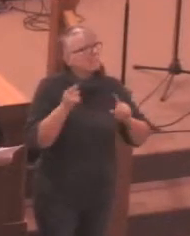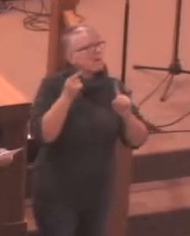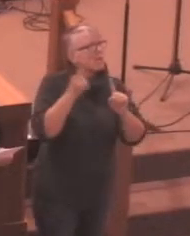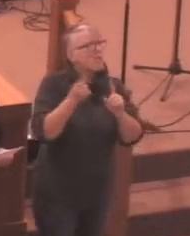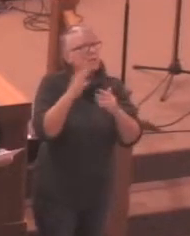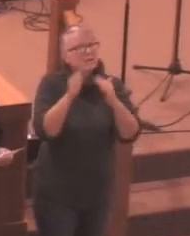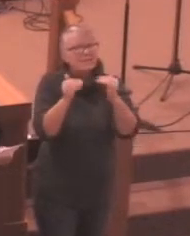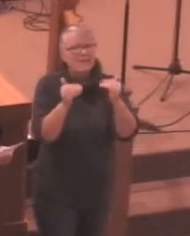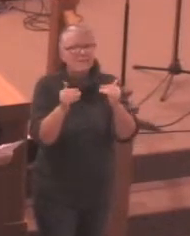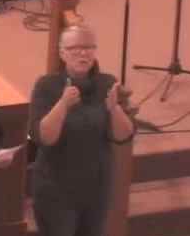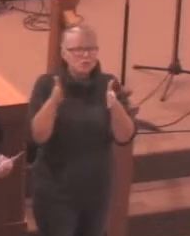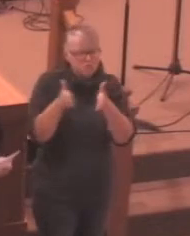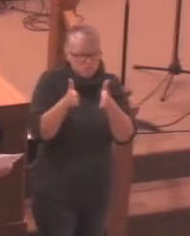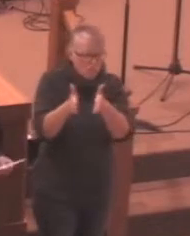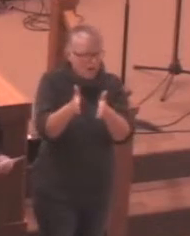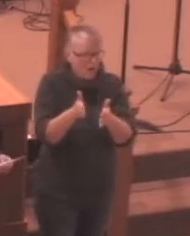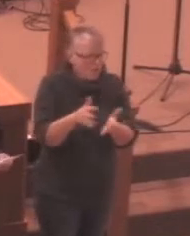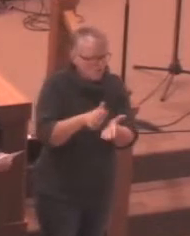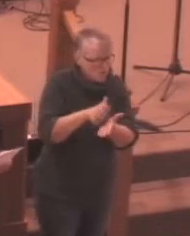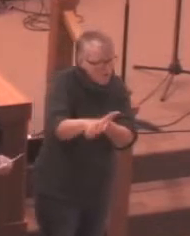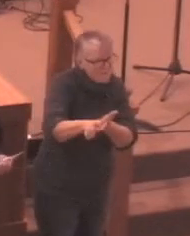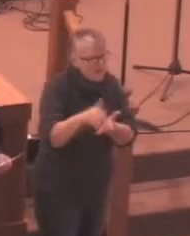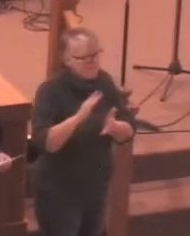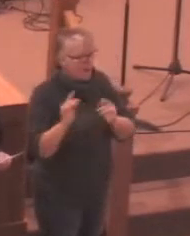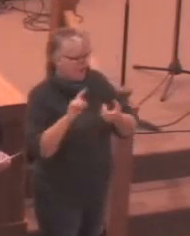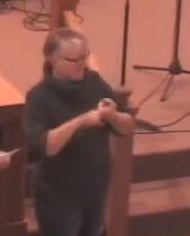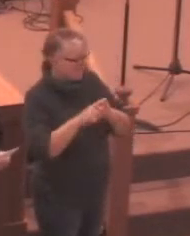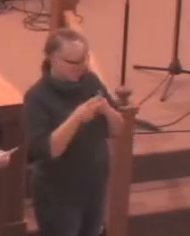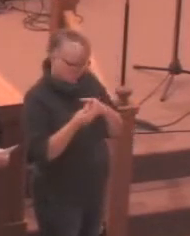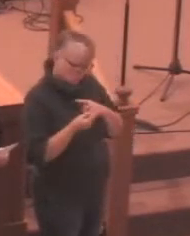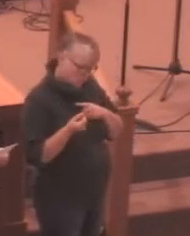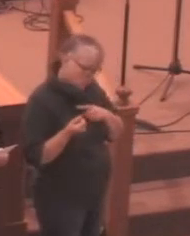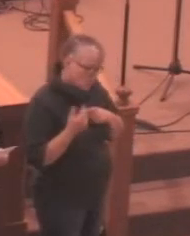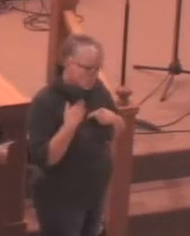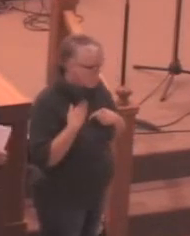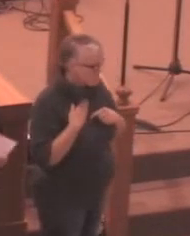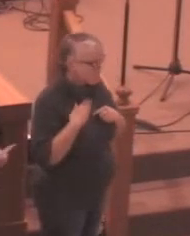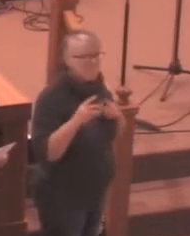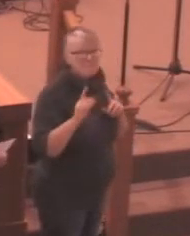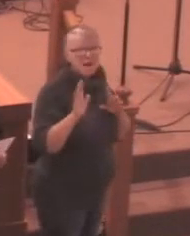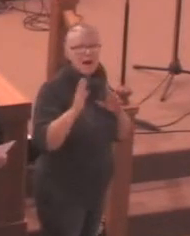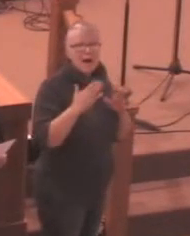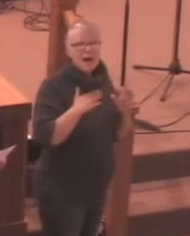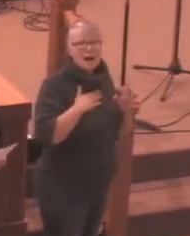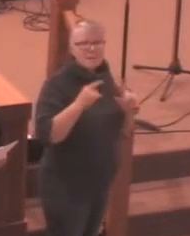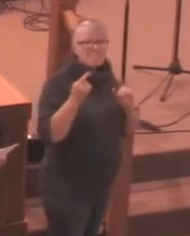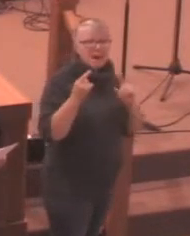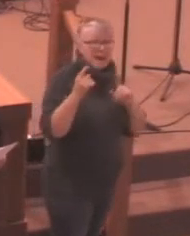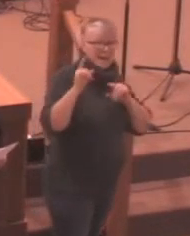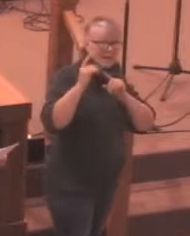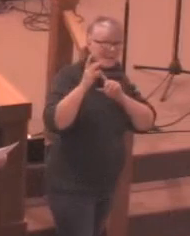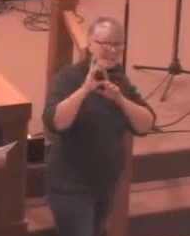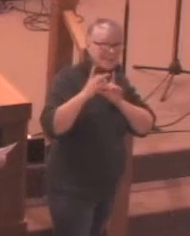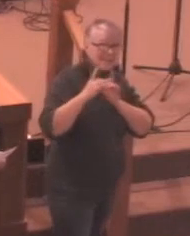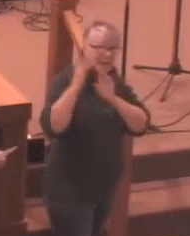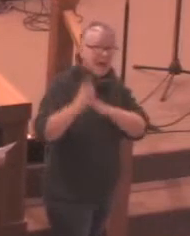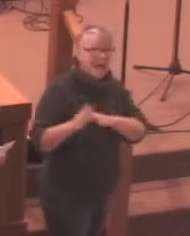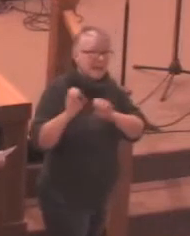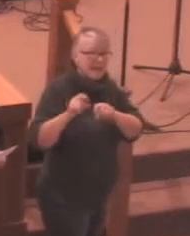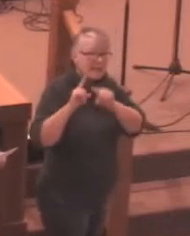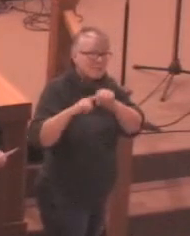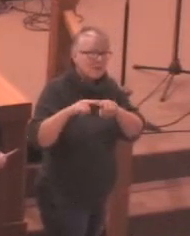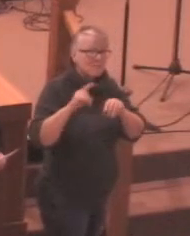my way is rough, my companions are few. My guide is reliable, my mission is clear. I cannot